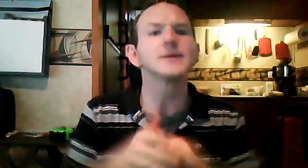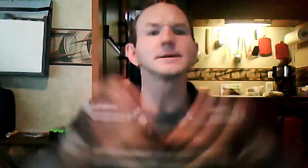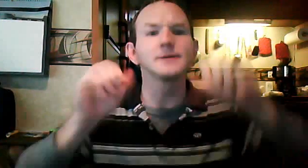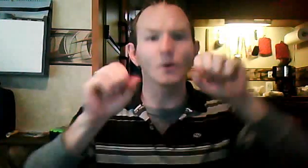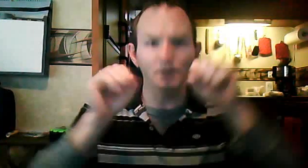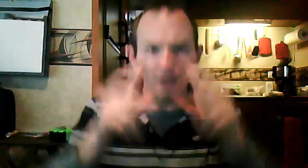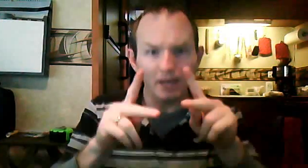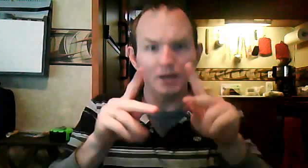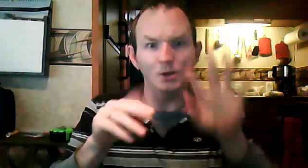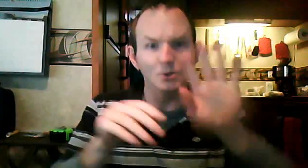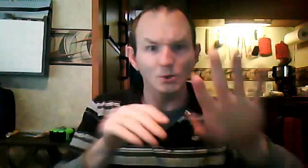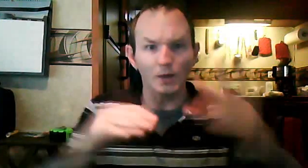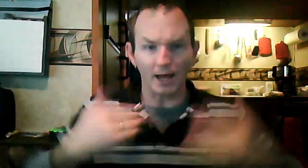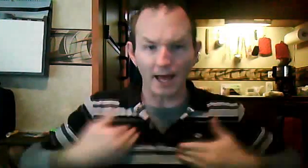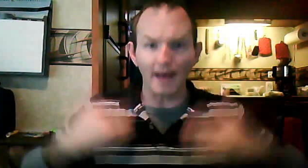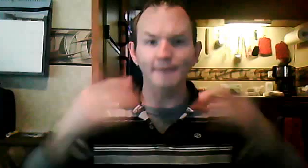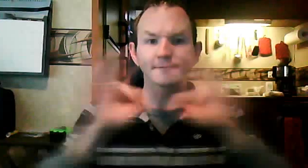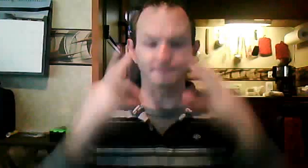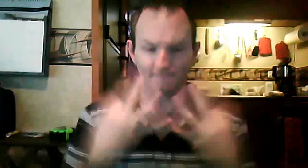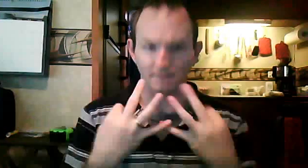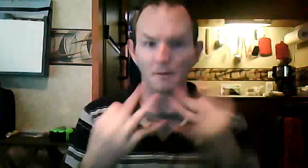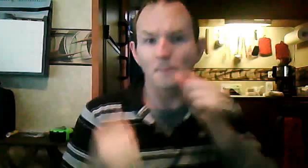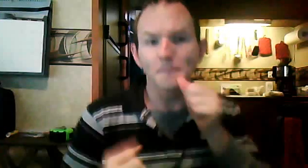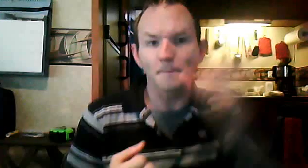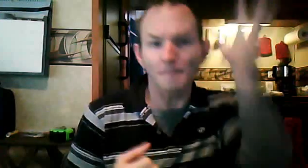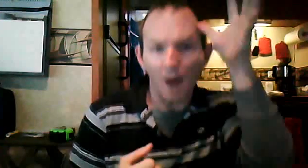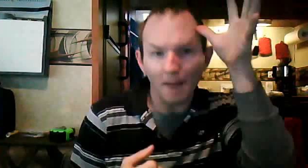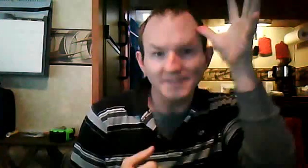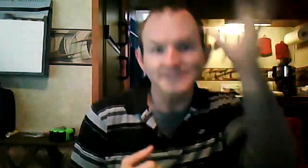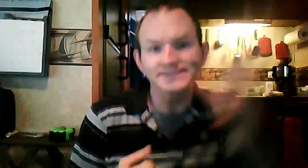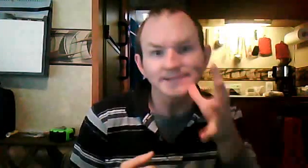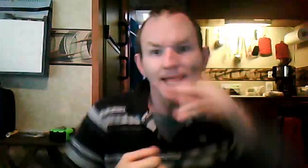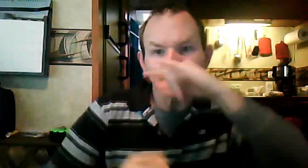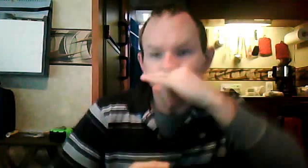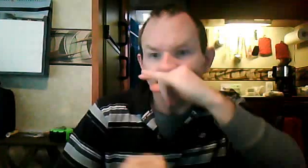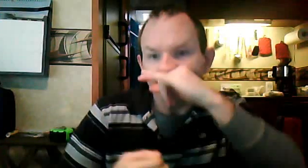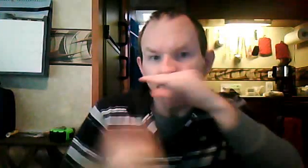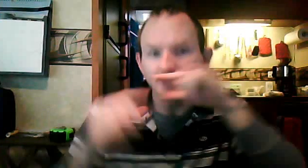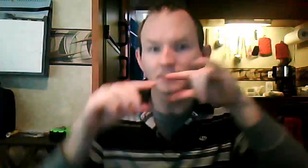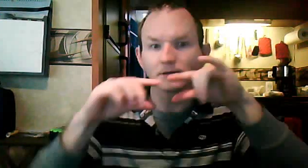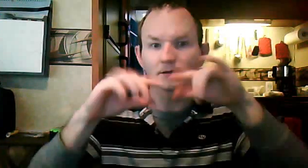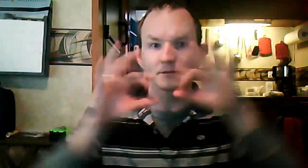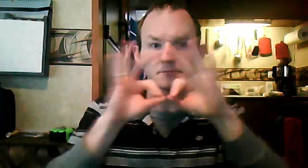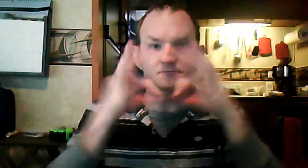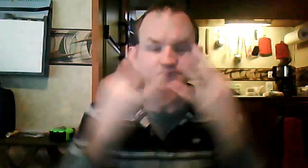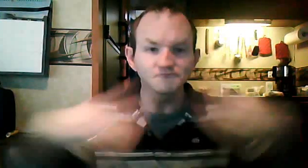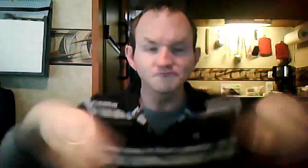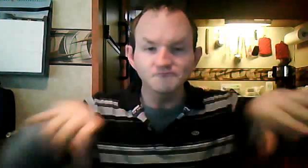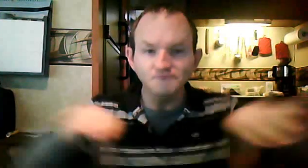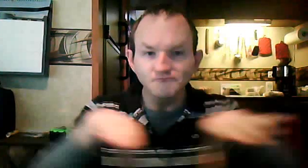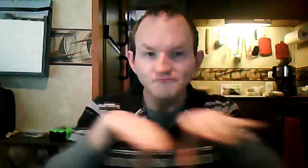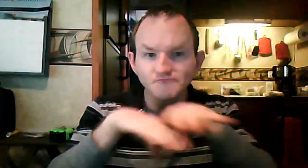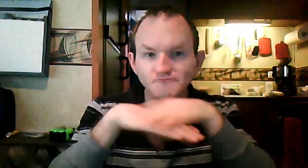life ricky and sparkle made their relationship official they got married well we thought it would